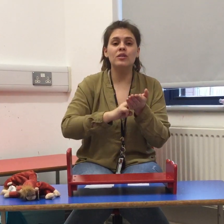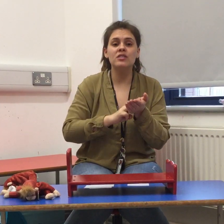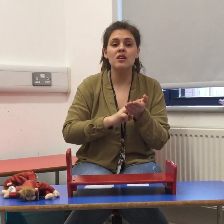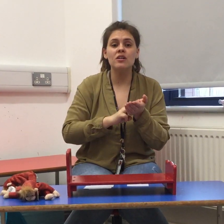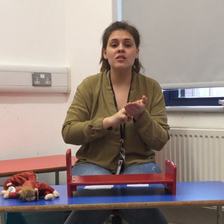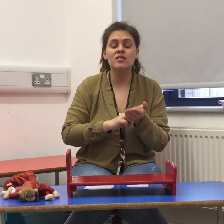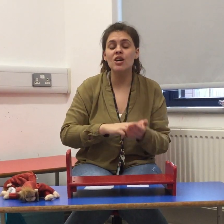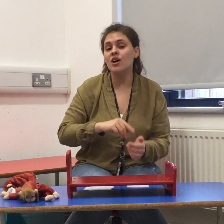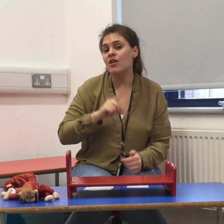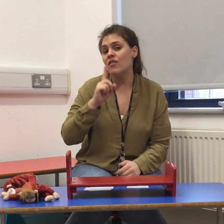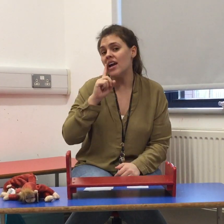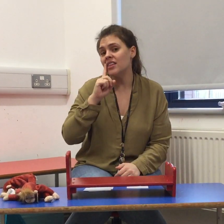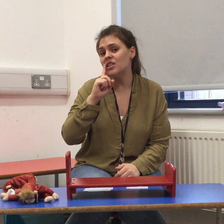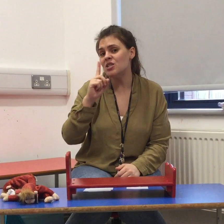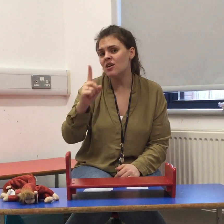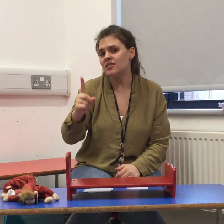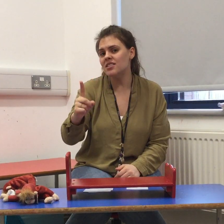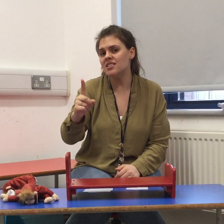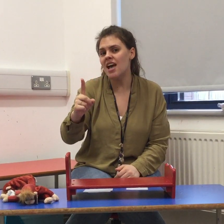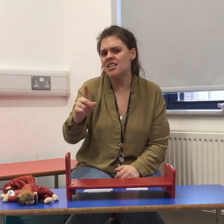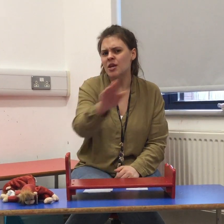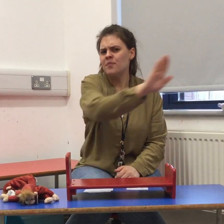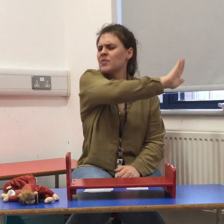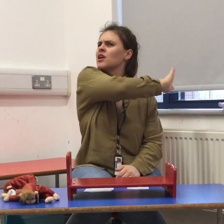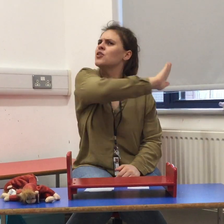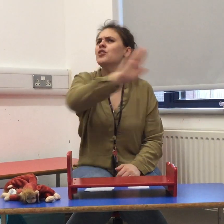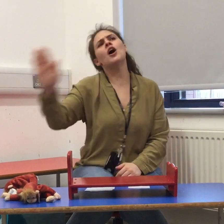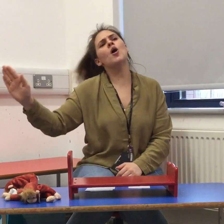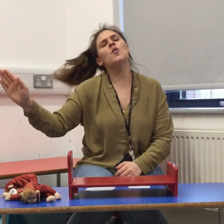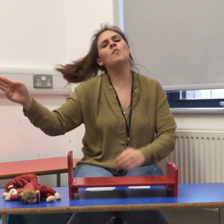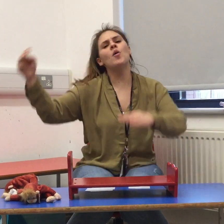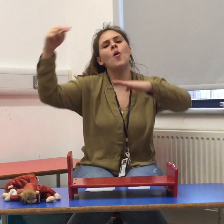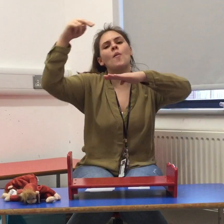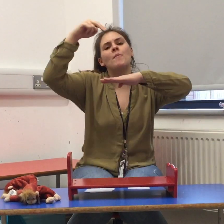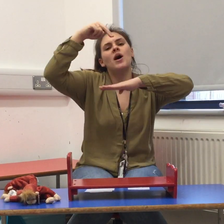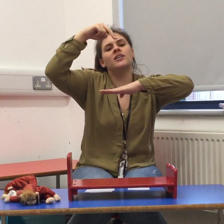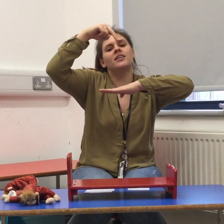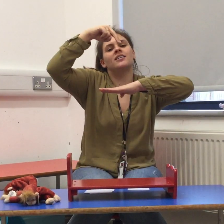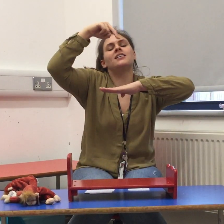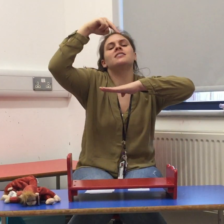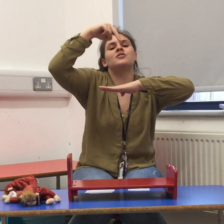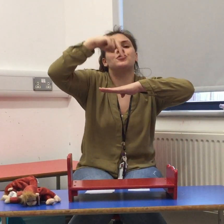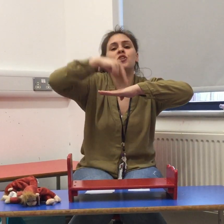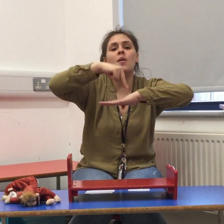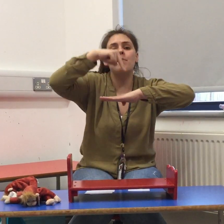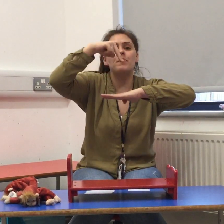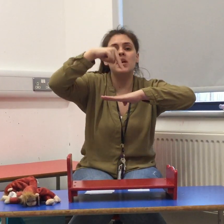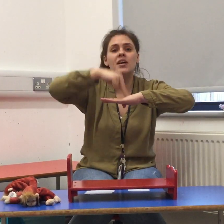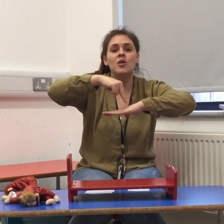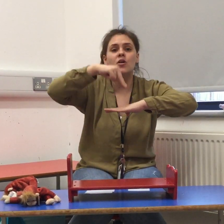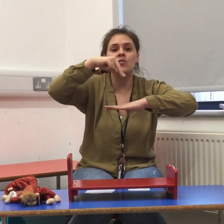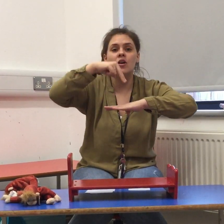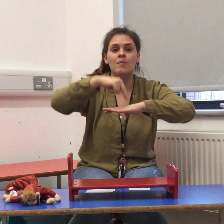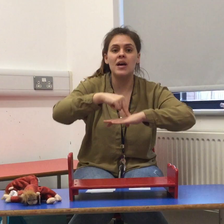the doctor and the doctor said, no more monkeys jumping on the